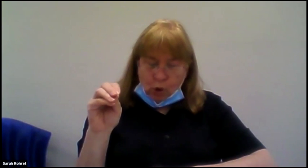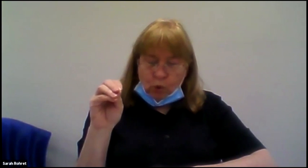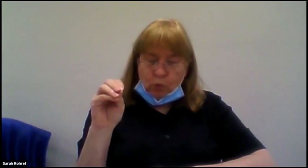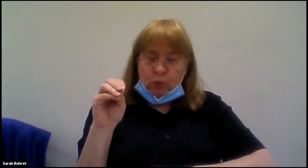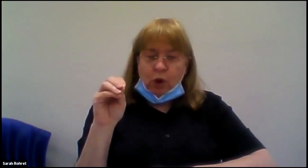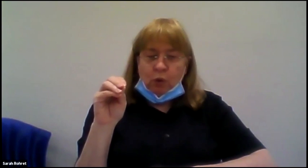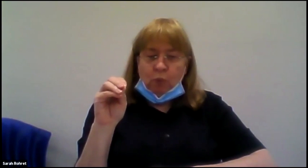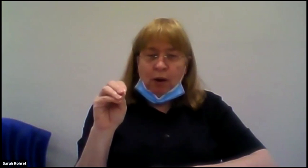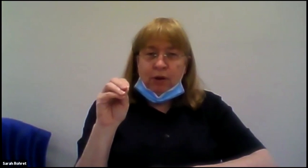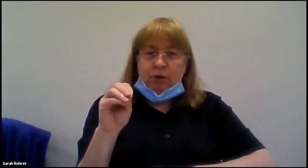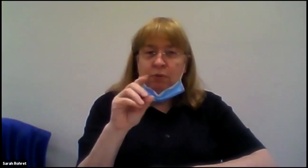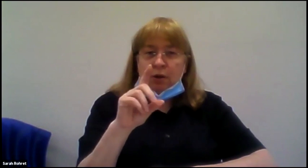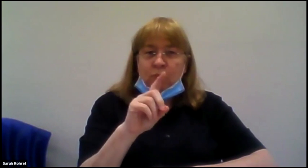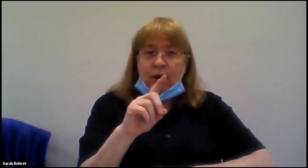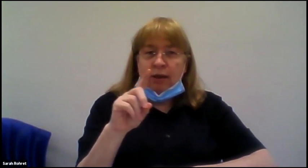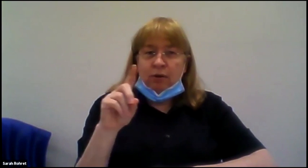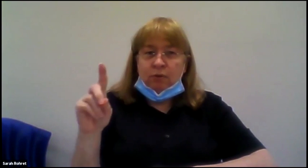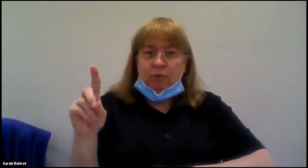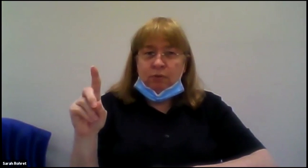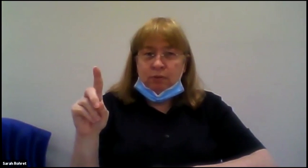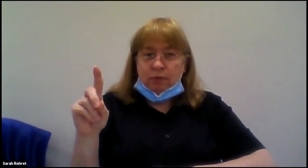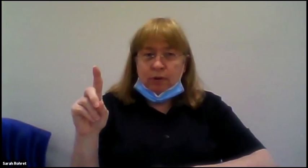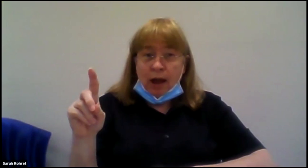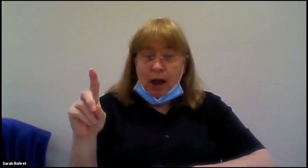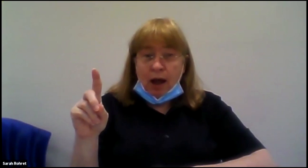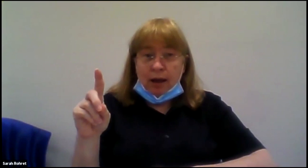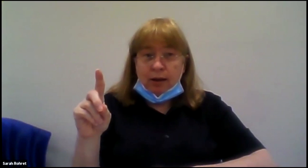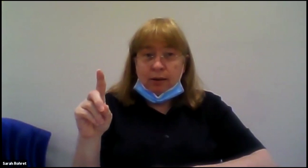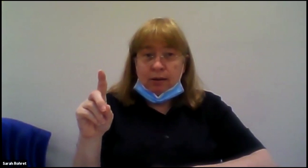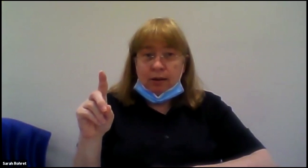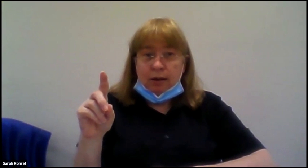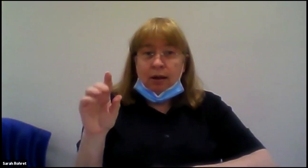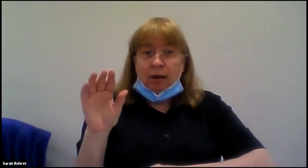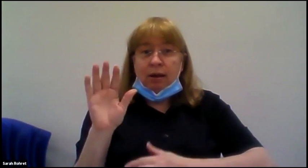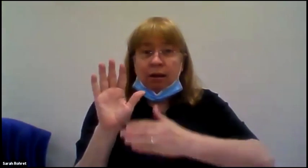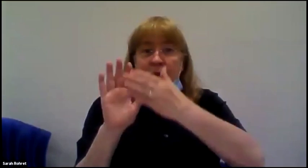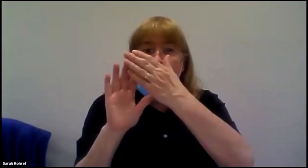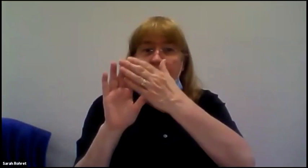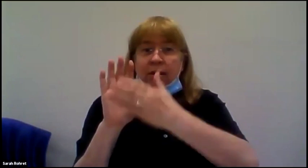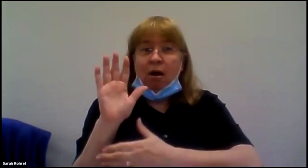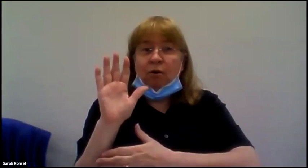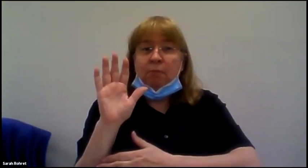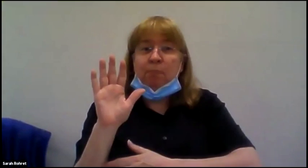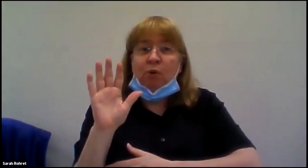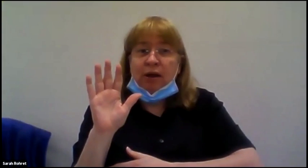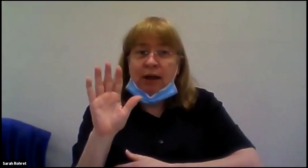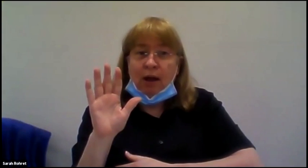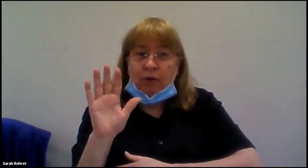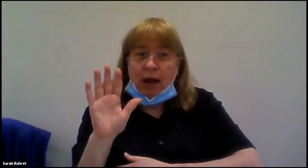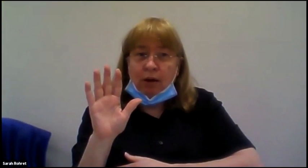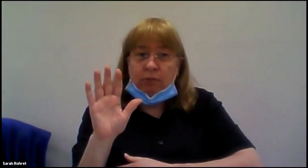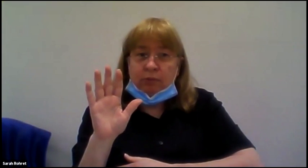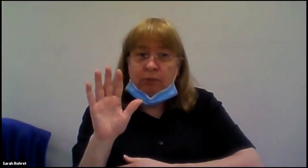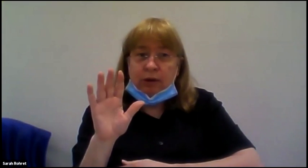So what we do with the 1 through 9, it's all going to be pointed out now. So